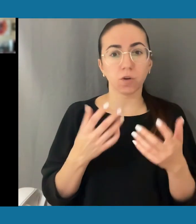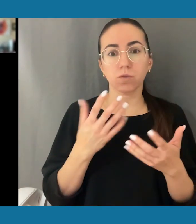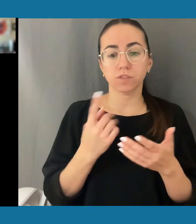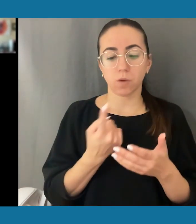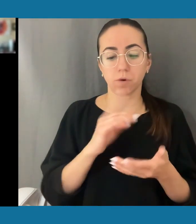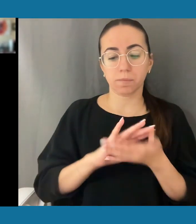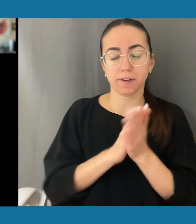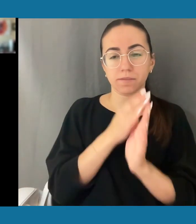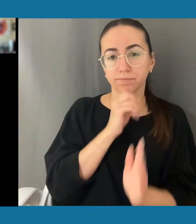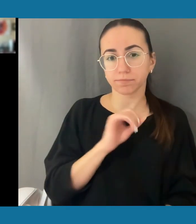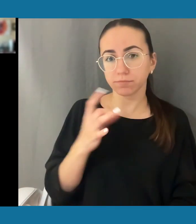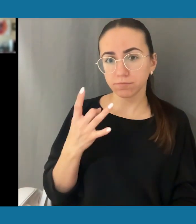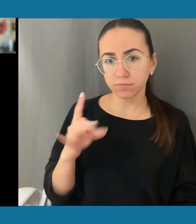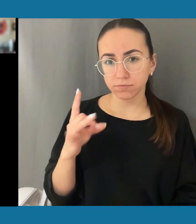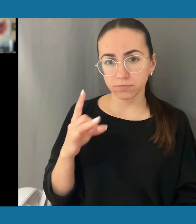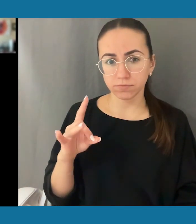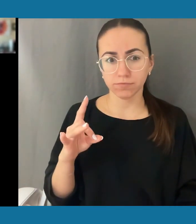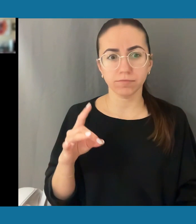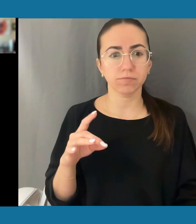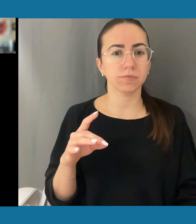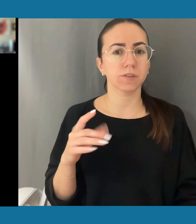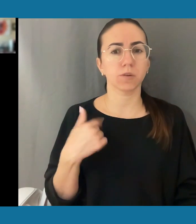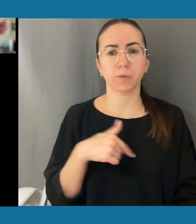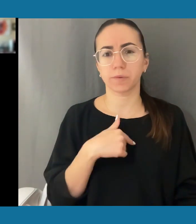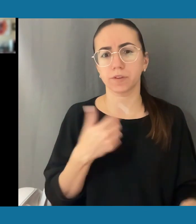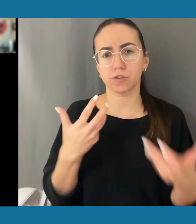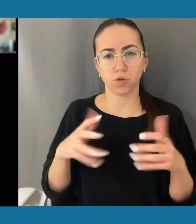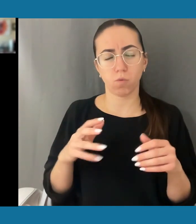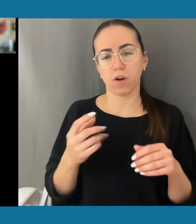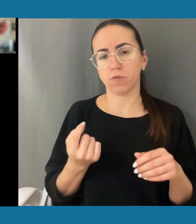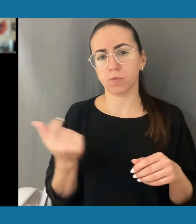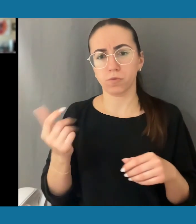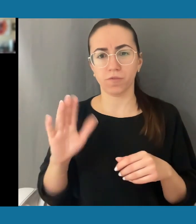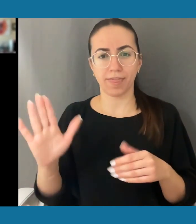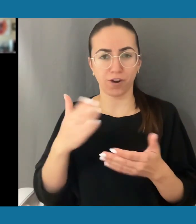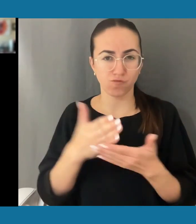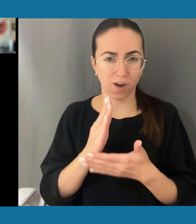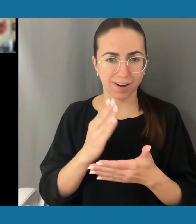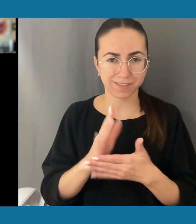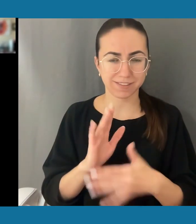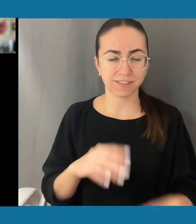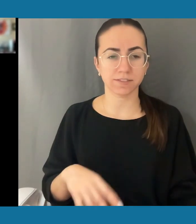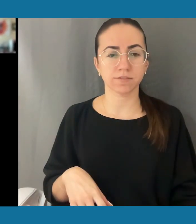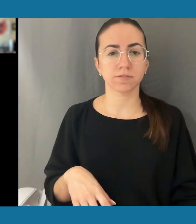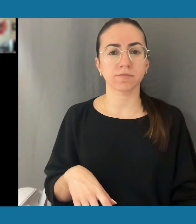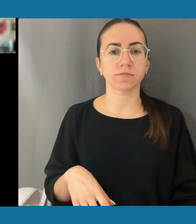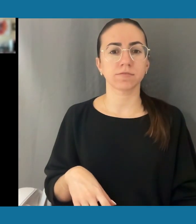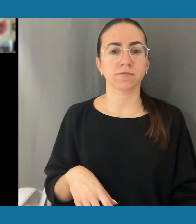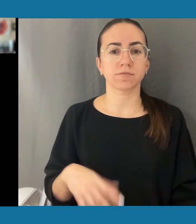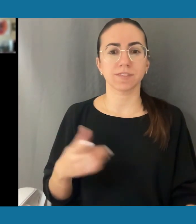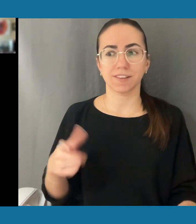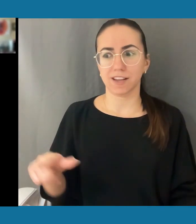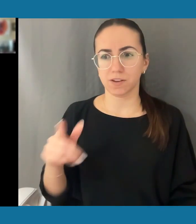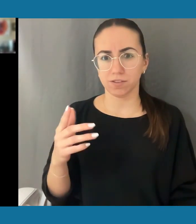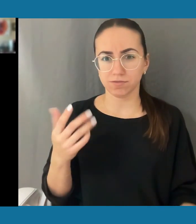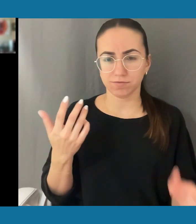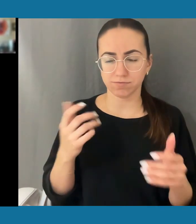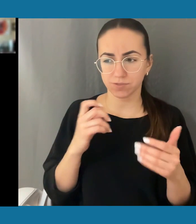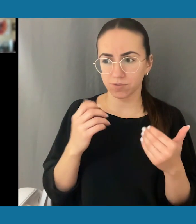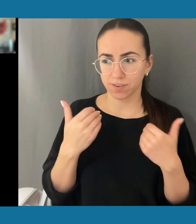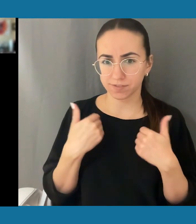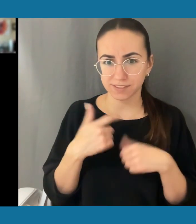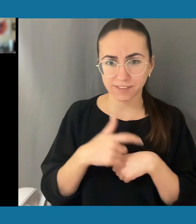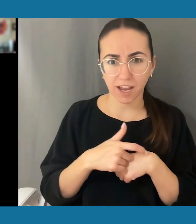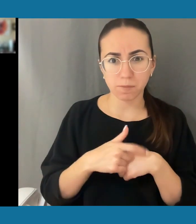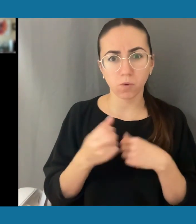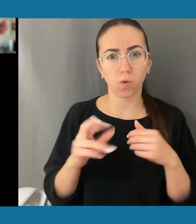18, we don't want to immediately terminate their rights. They haven't had the time or ability really to make